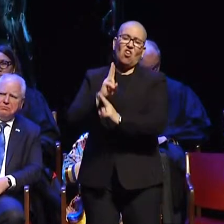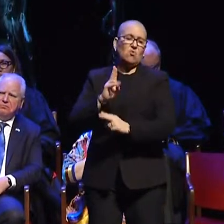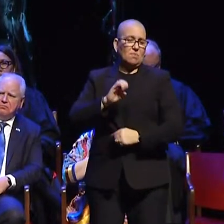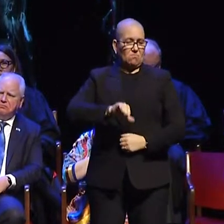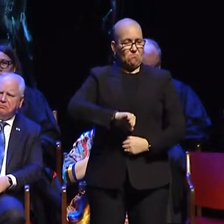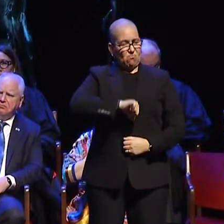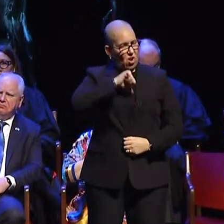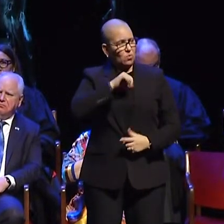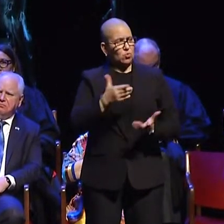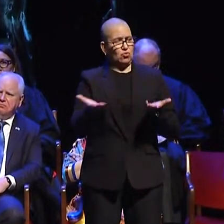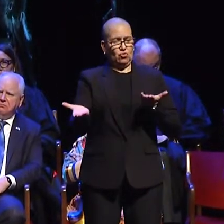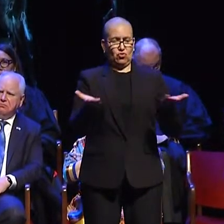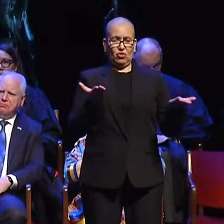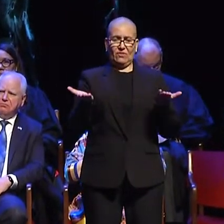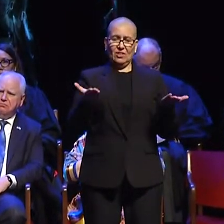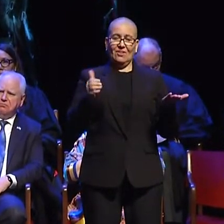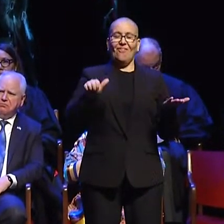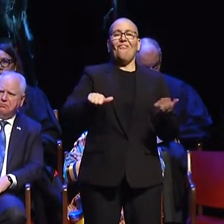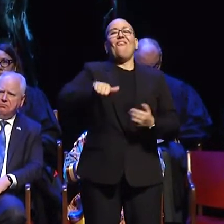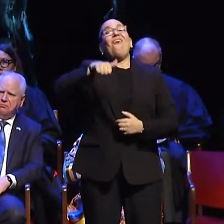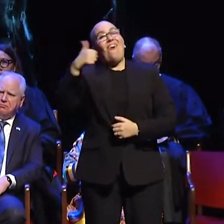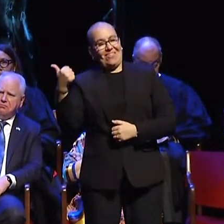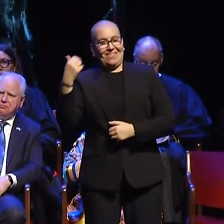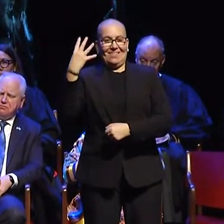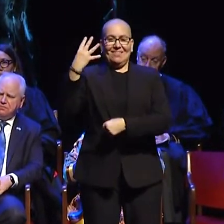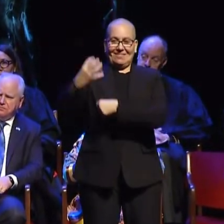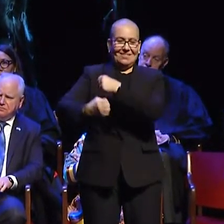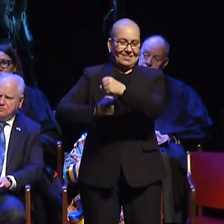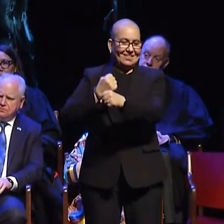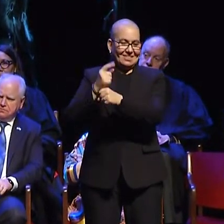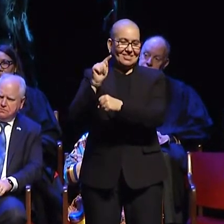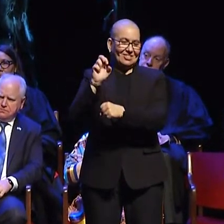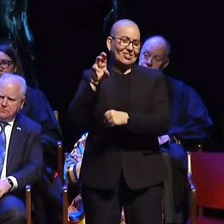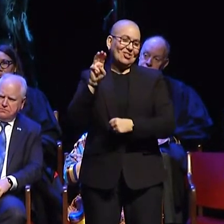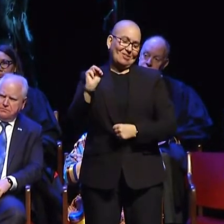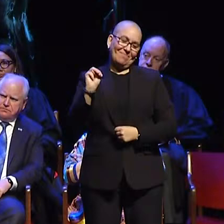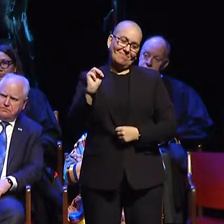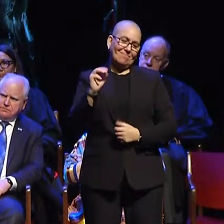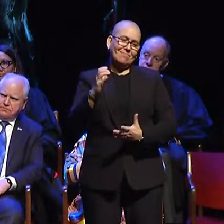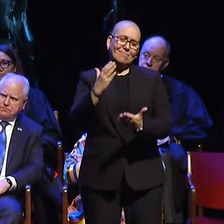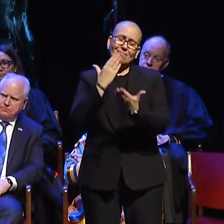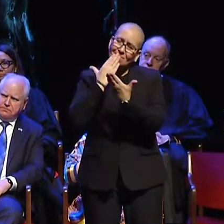Minnesota's Secretary of State. I'm thankful for my family.